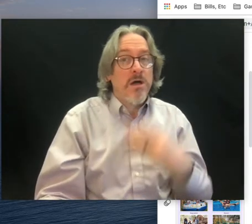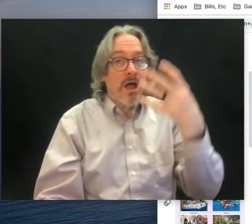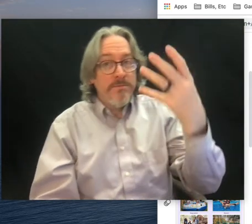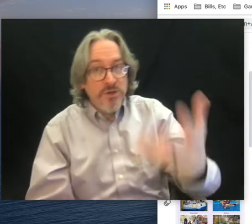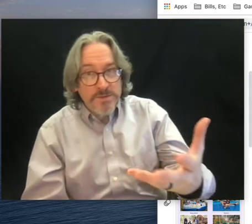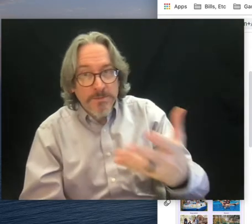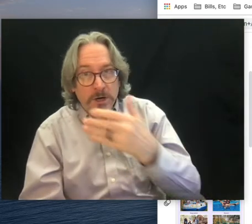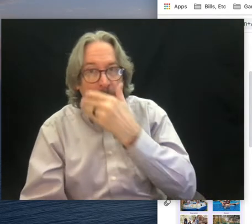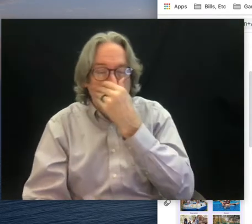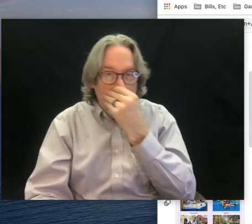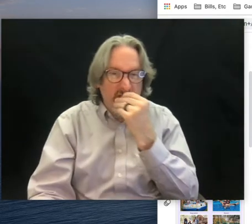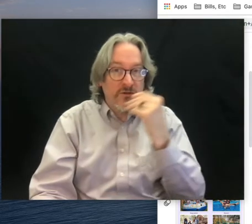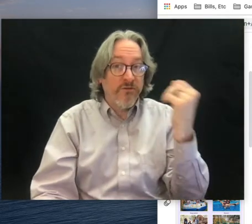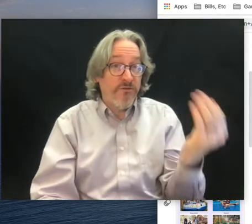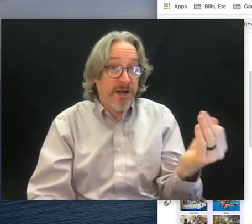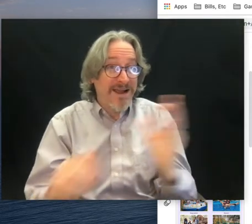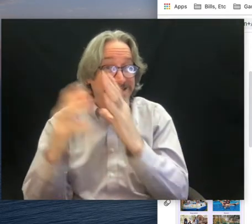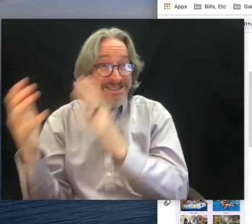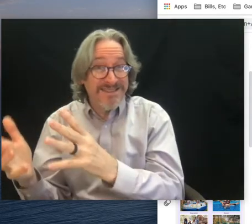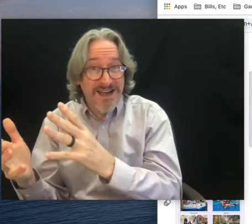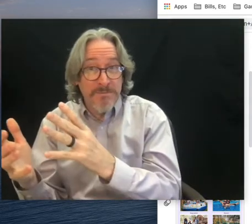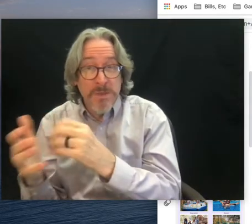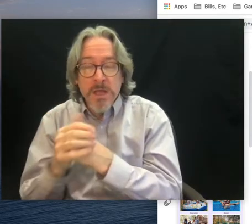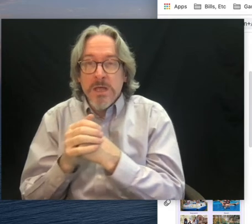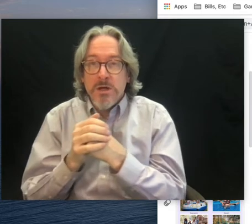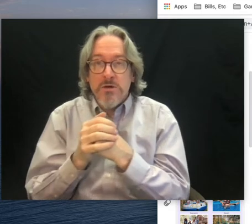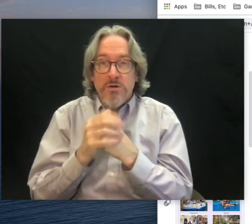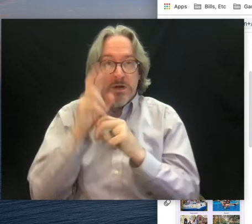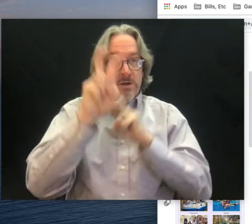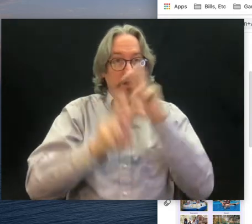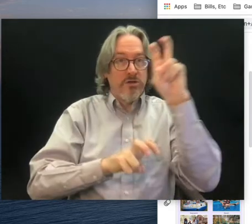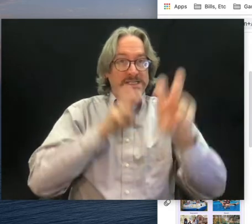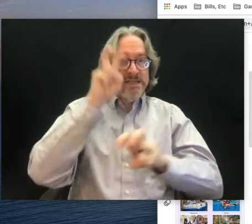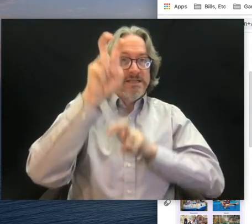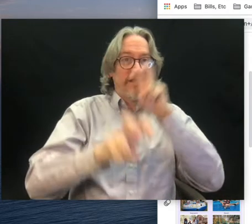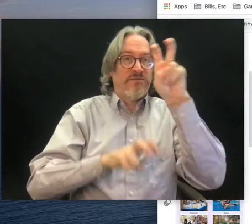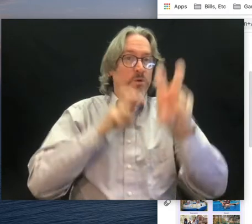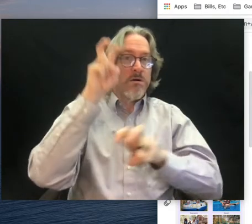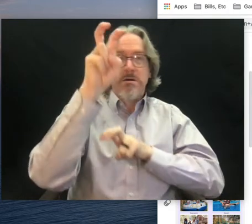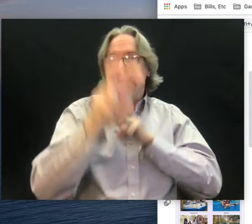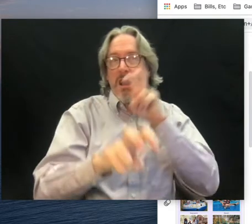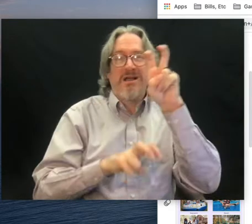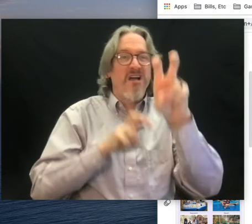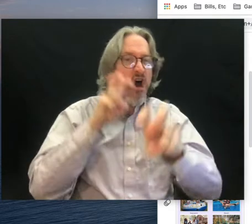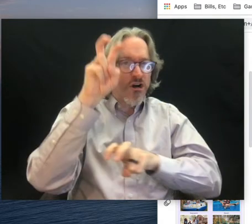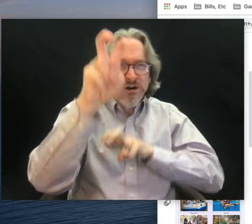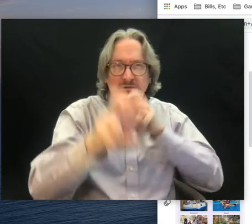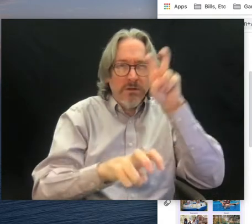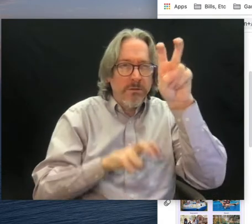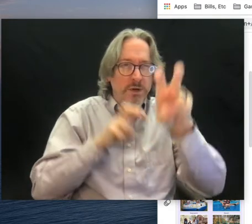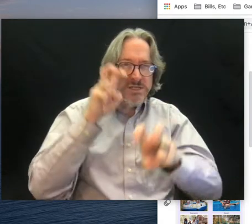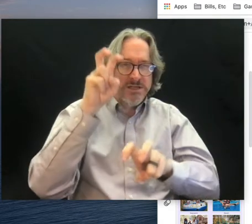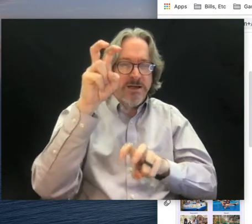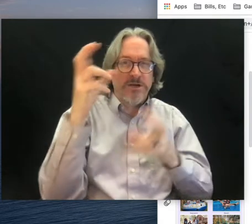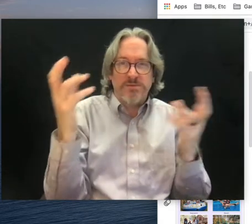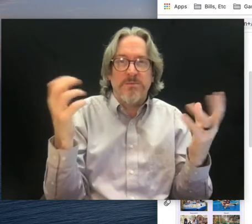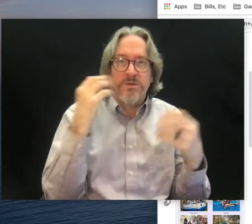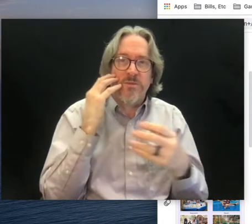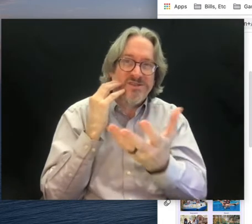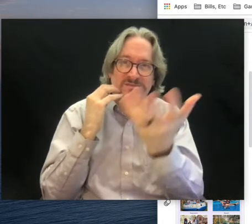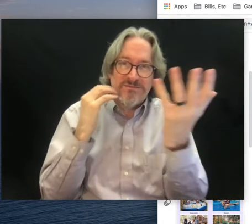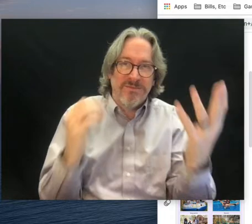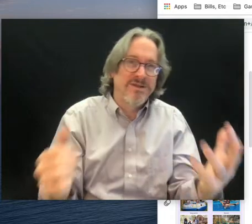Now, amusement park, carnival, fair, as you'll see this for a carnival most of the time, because